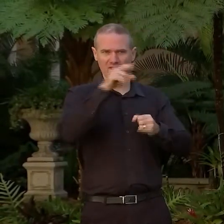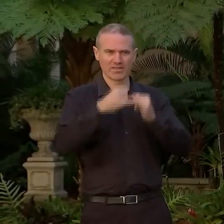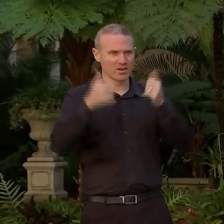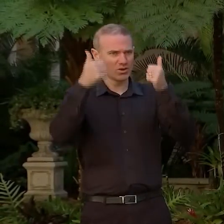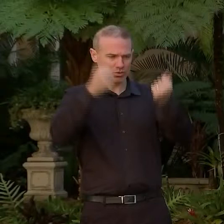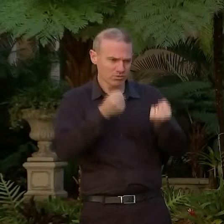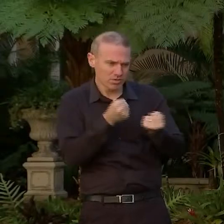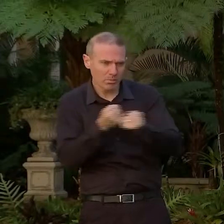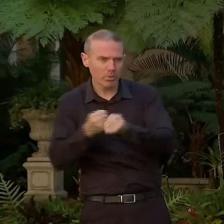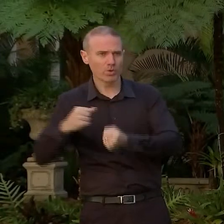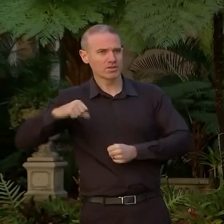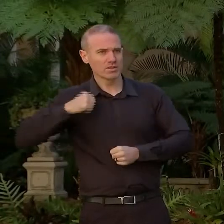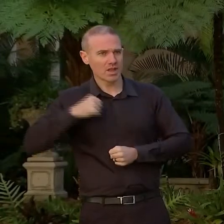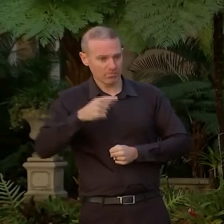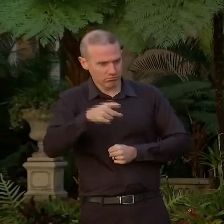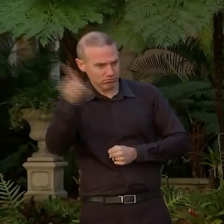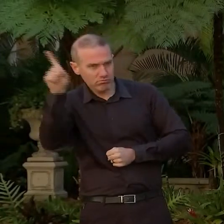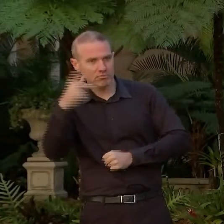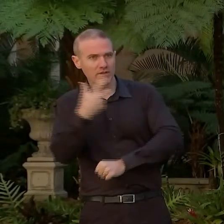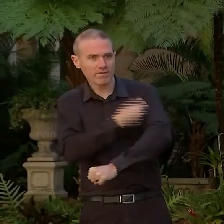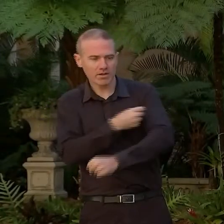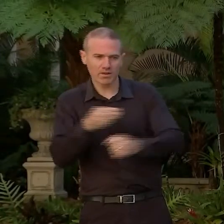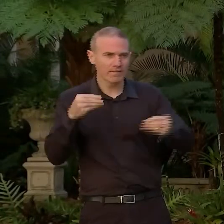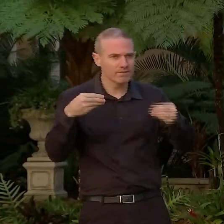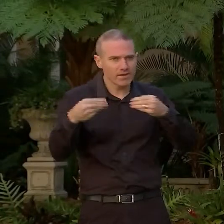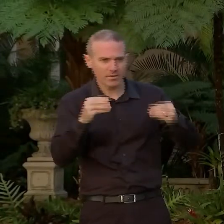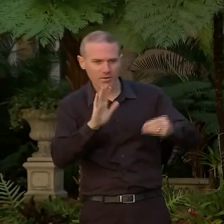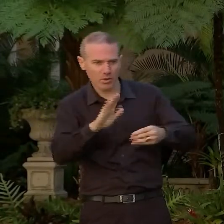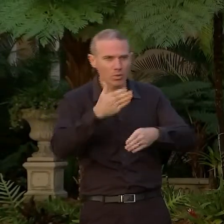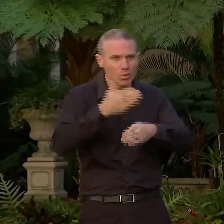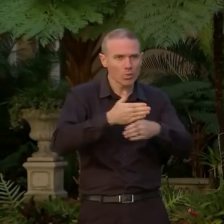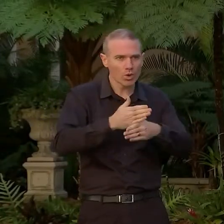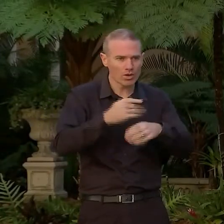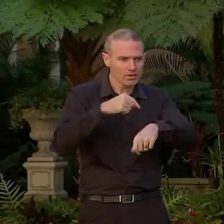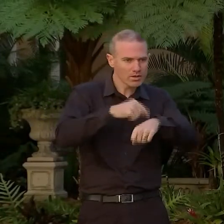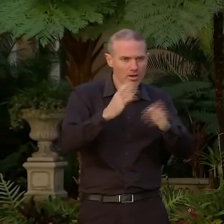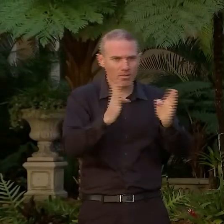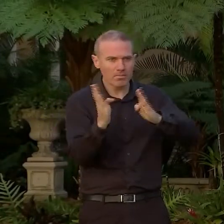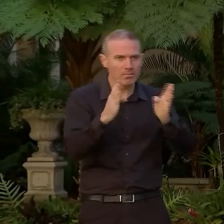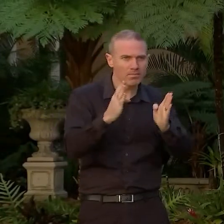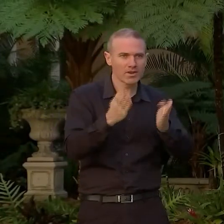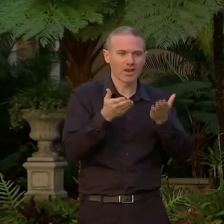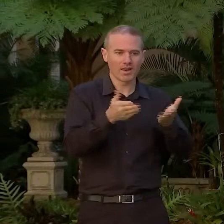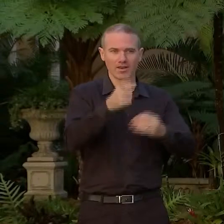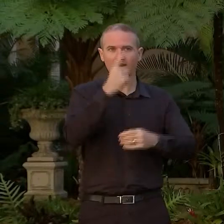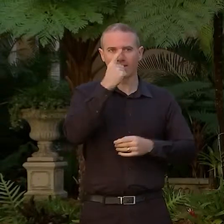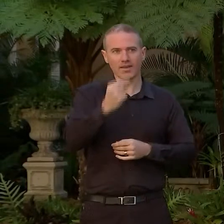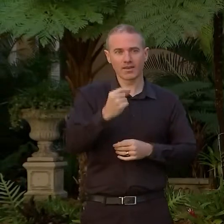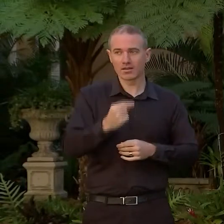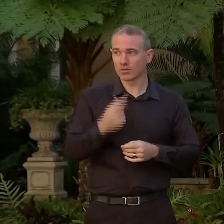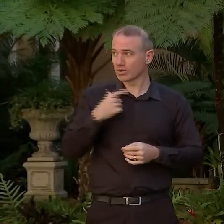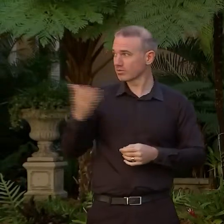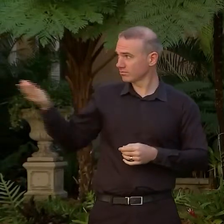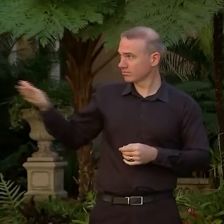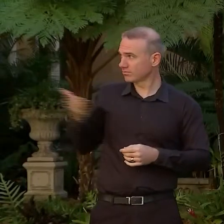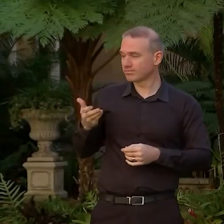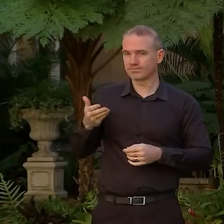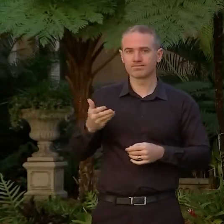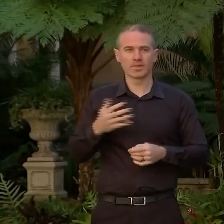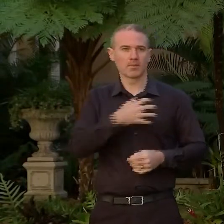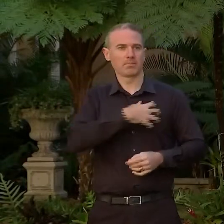vaccinated, and wherever possible are being flexible in work arrangements to facilitate that. Did you want Minister Grace? If possible,